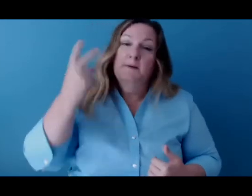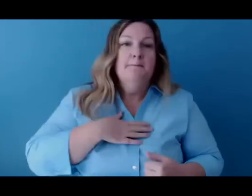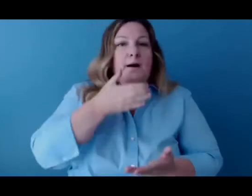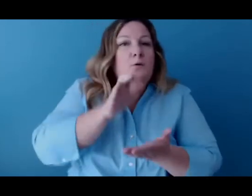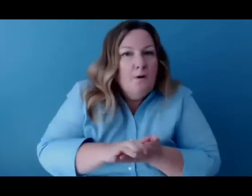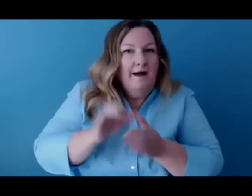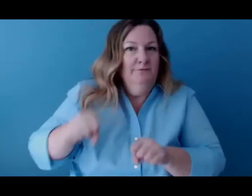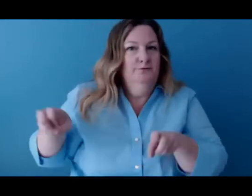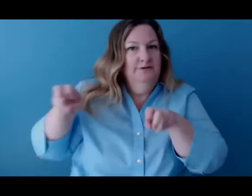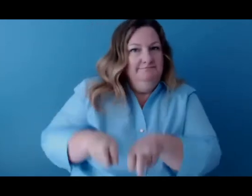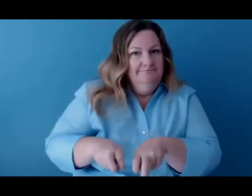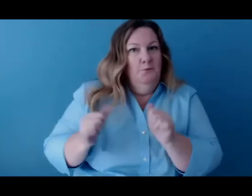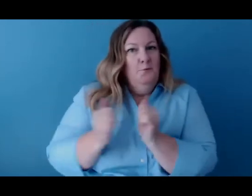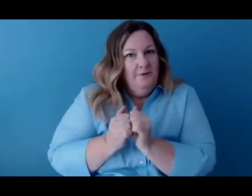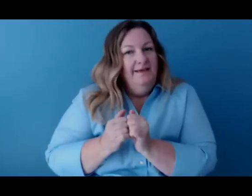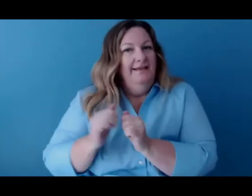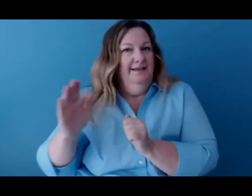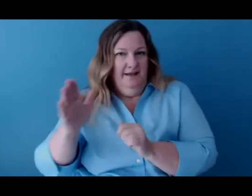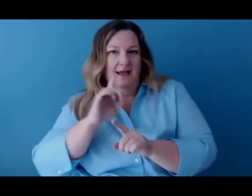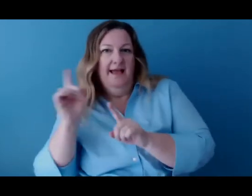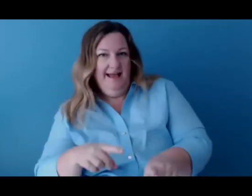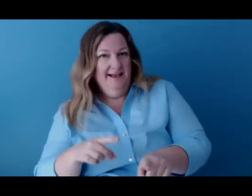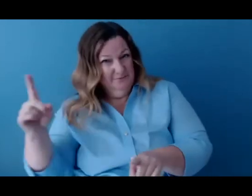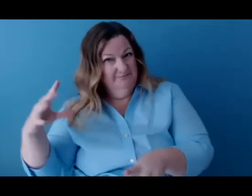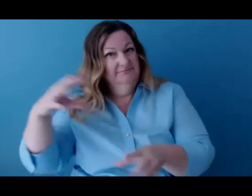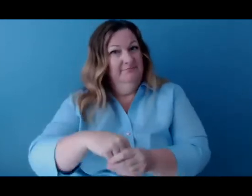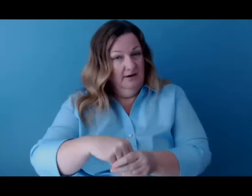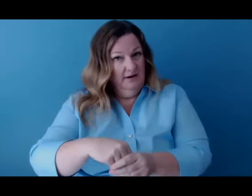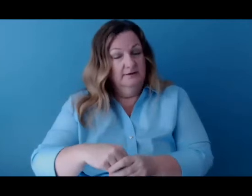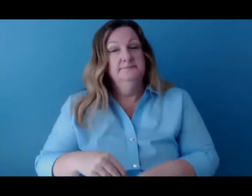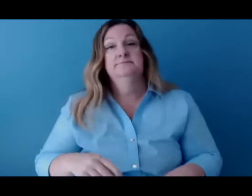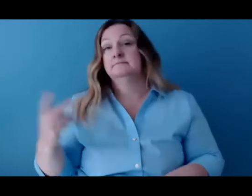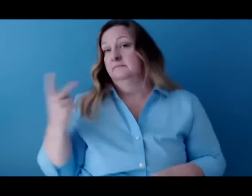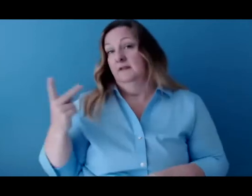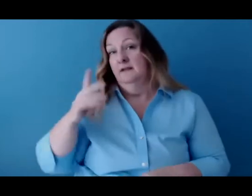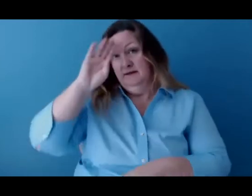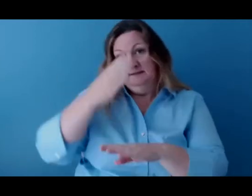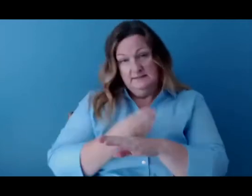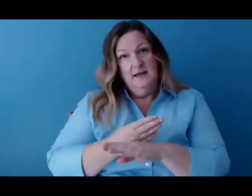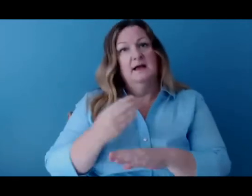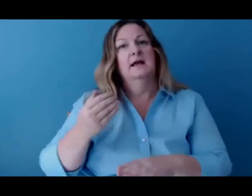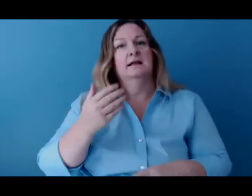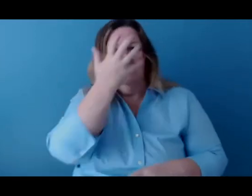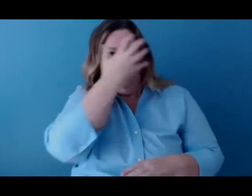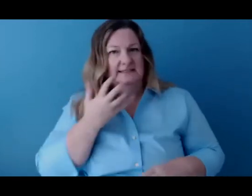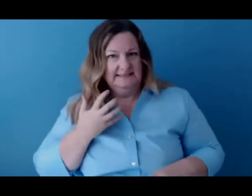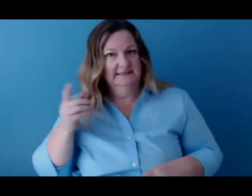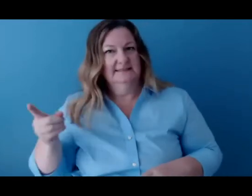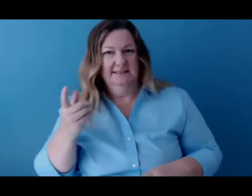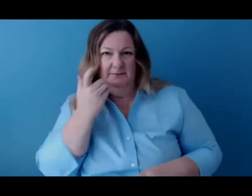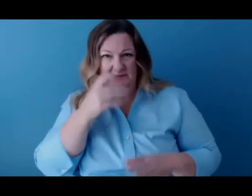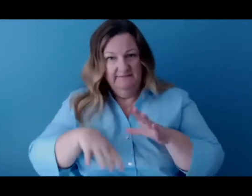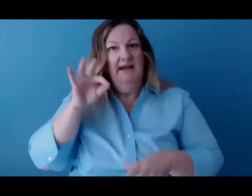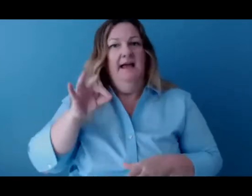question. But we have a little boy that's, he's on the spectrum. We just got diagnosed a few months